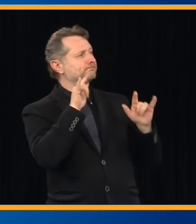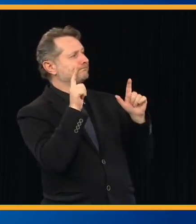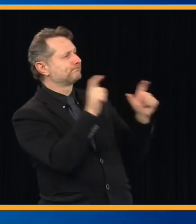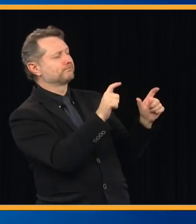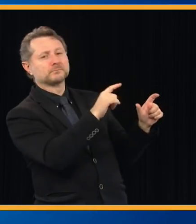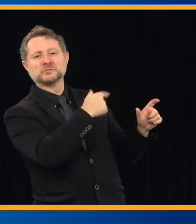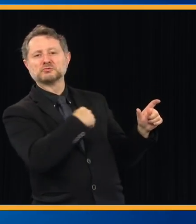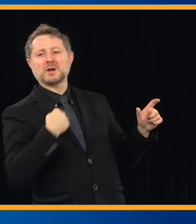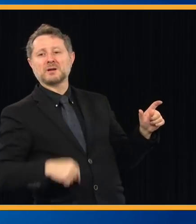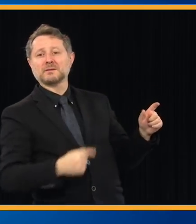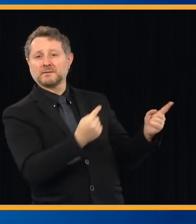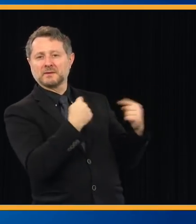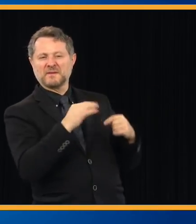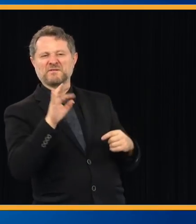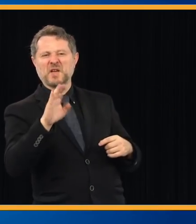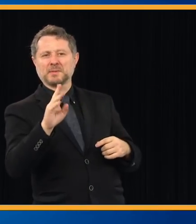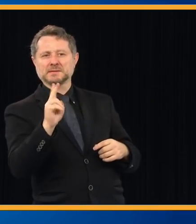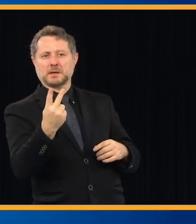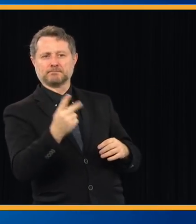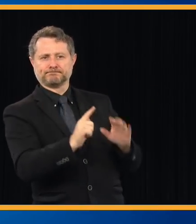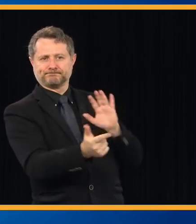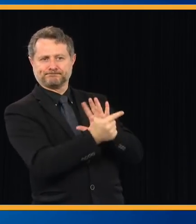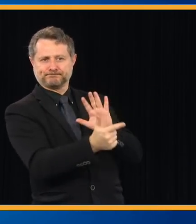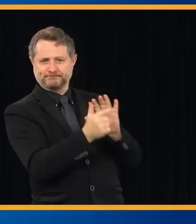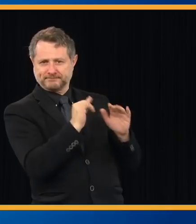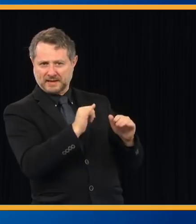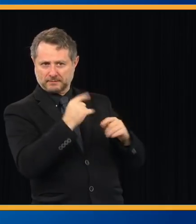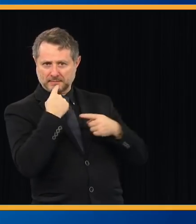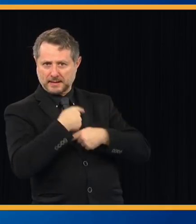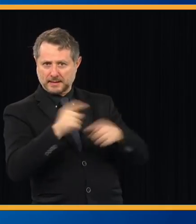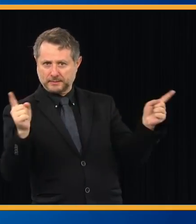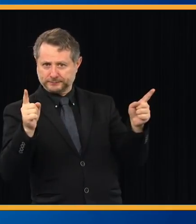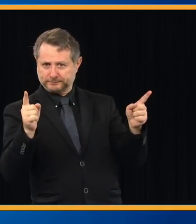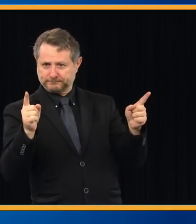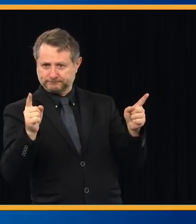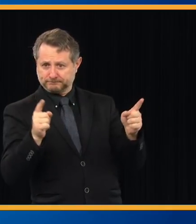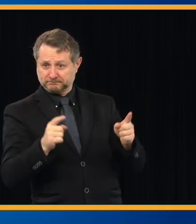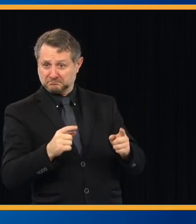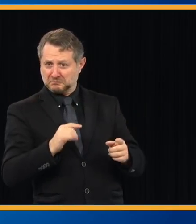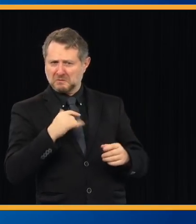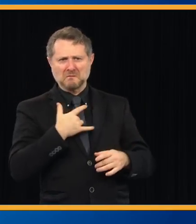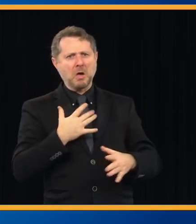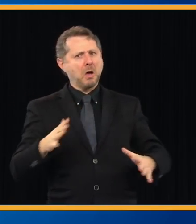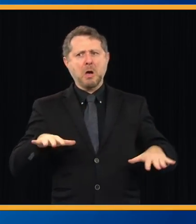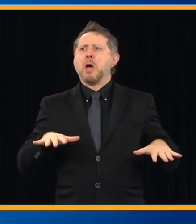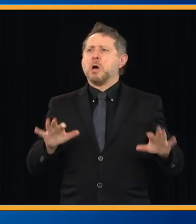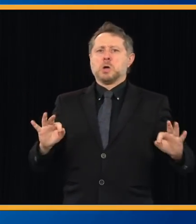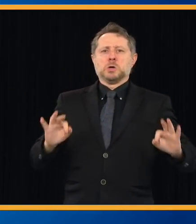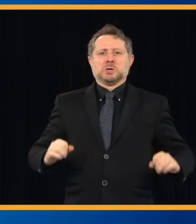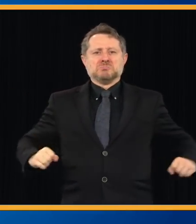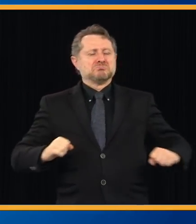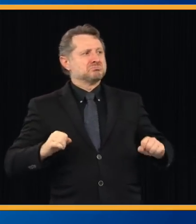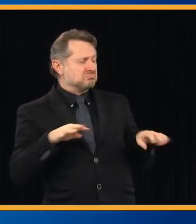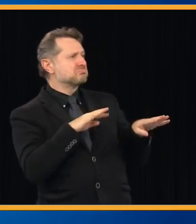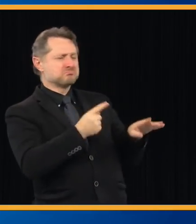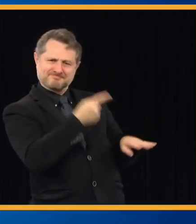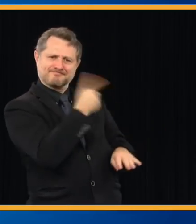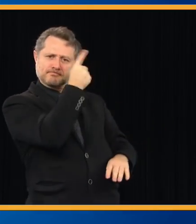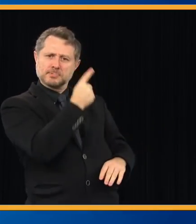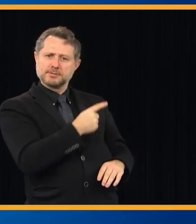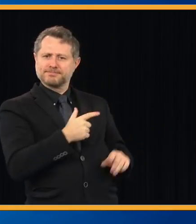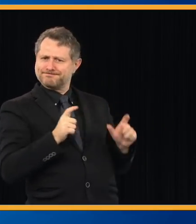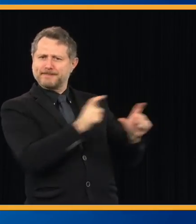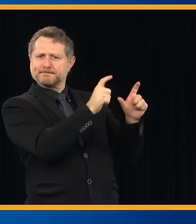2nd, which was a right move in retrospect. 6